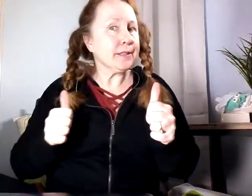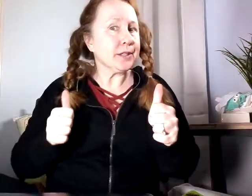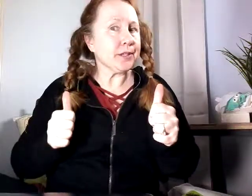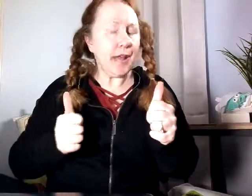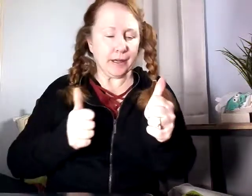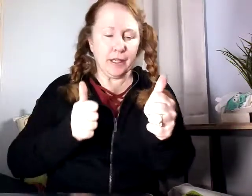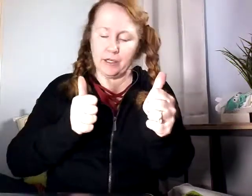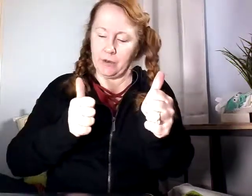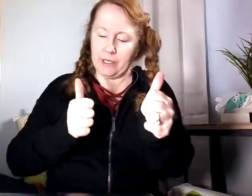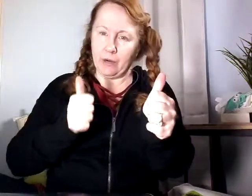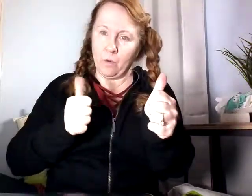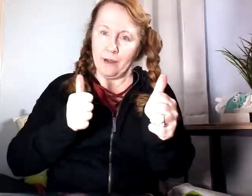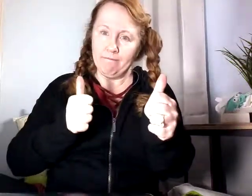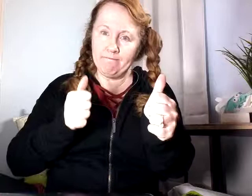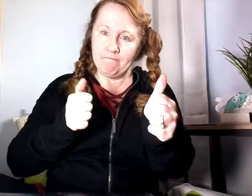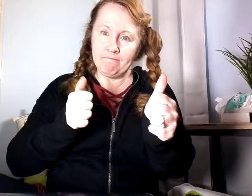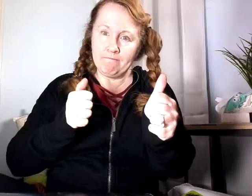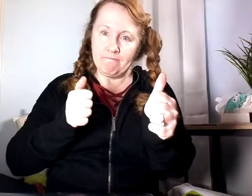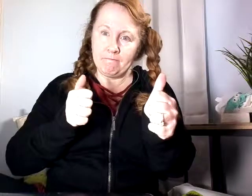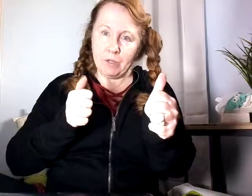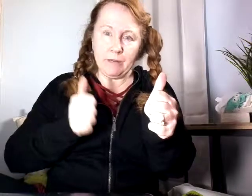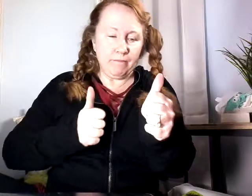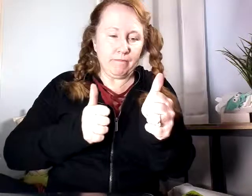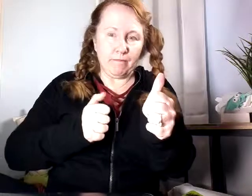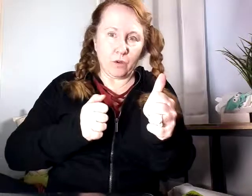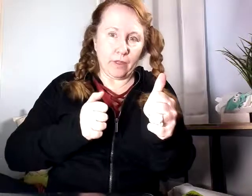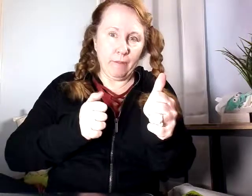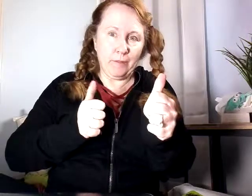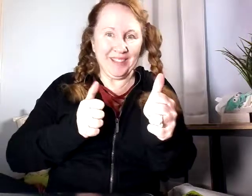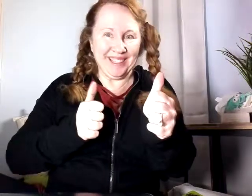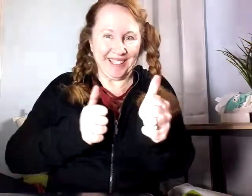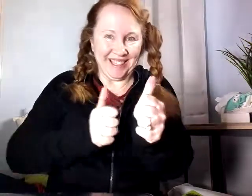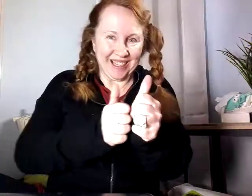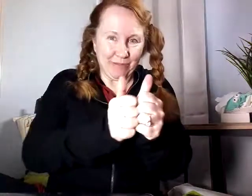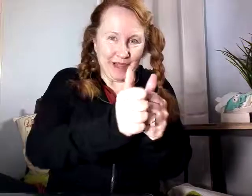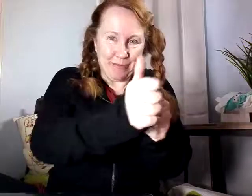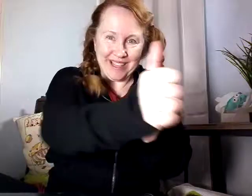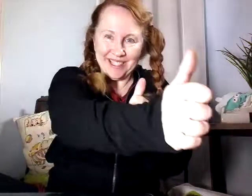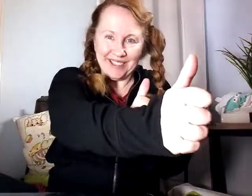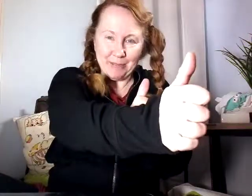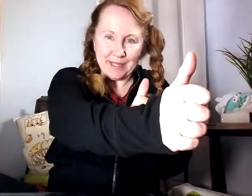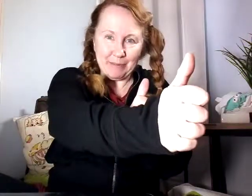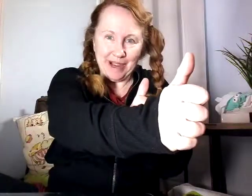just that. So we take one person or thumb and bring it past the other, passing by.